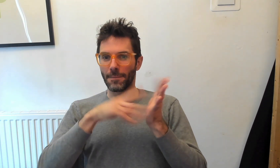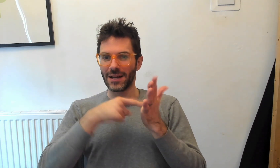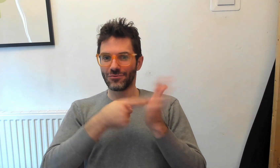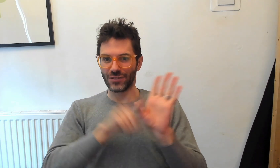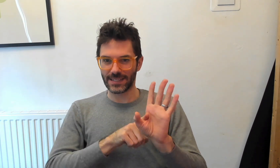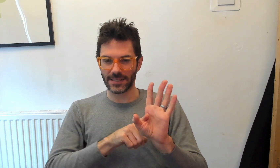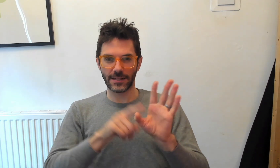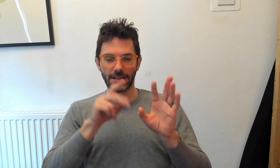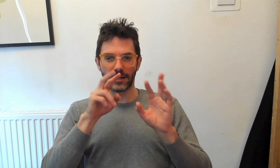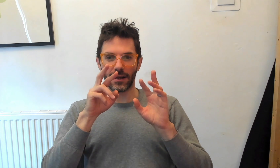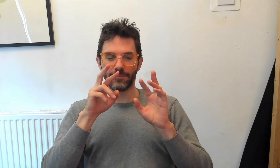Telemetry,